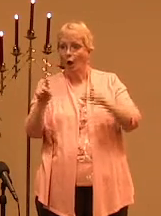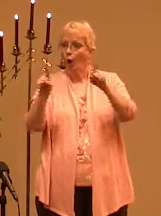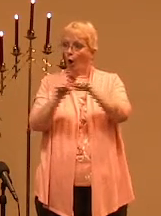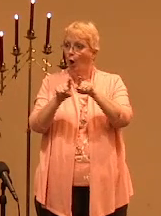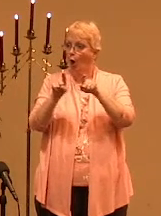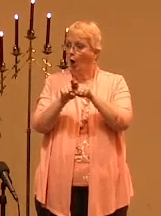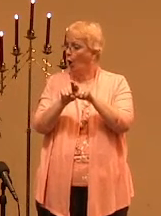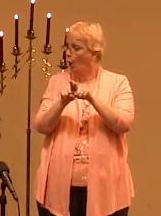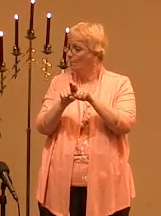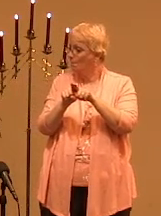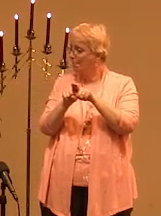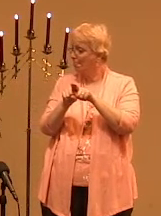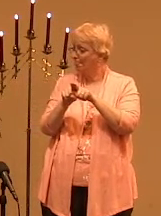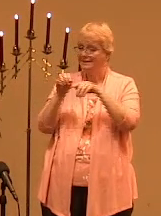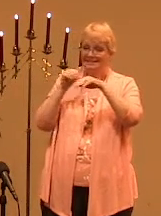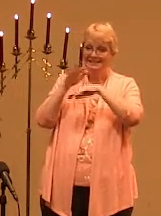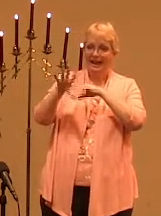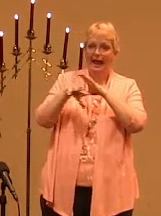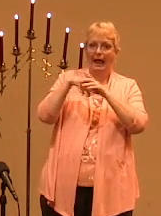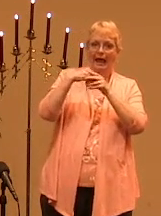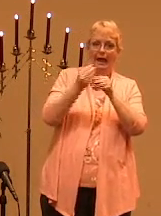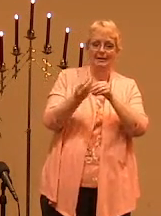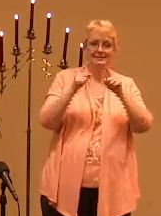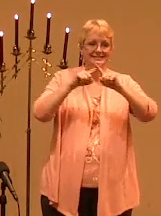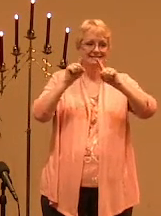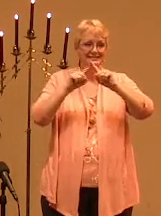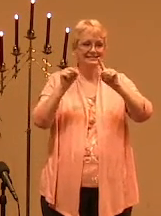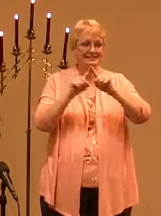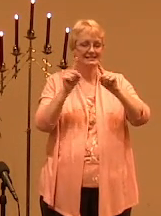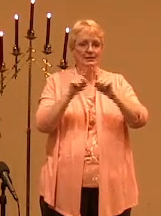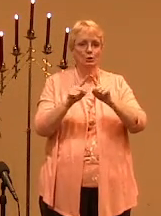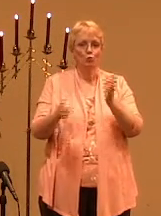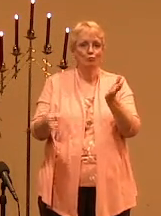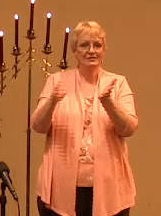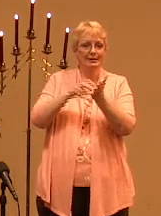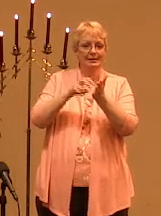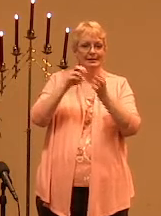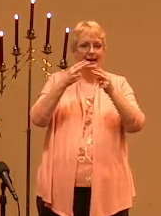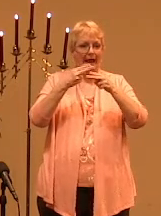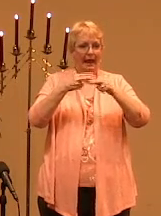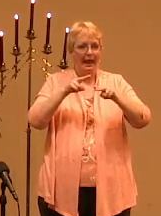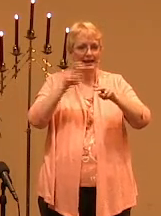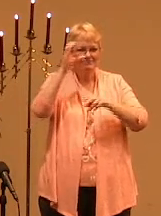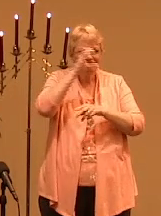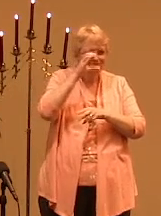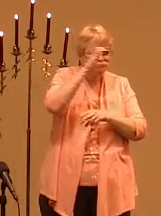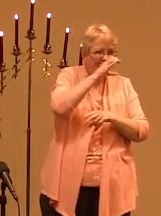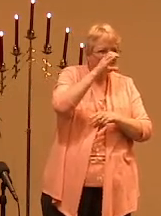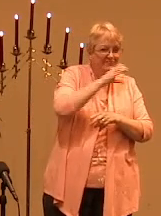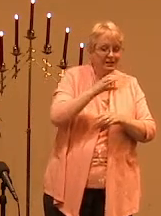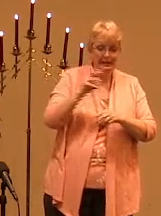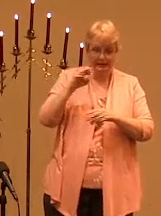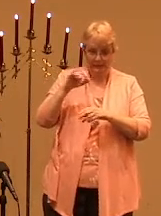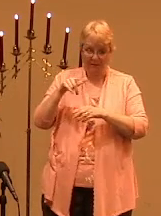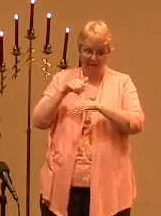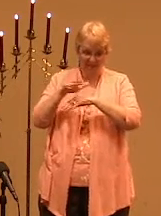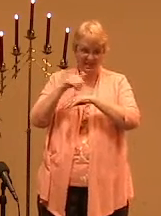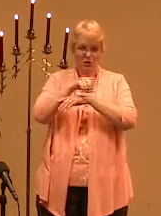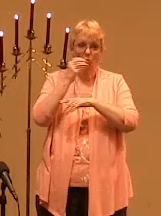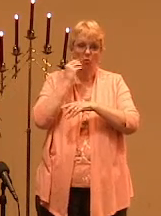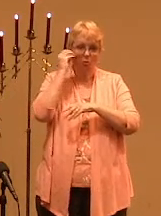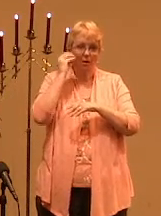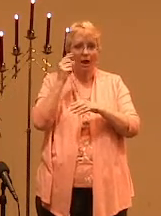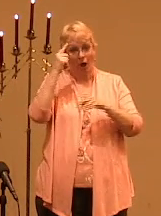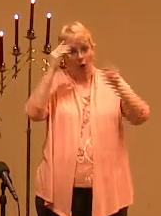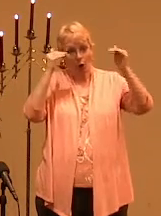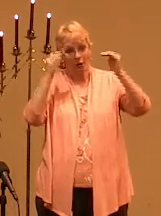Resurrection Egg Hunt. We sent out a bunch of flyers about the Resurrection Egg Hunt this past week in the mail. So hopefully some